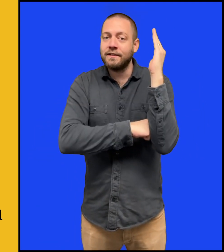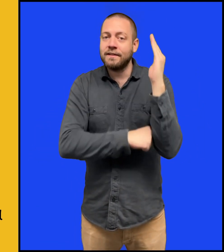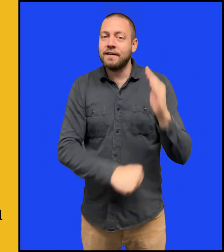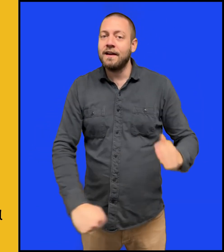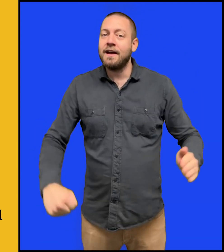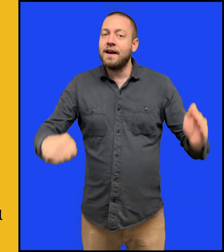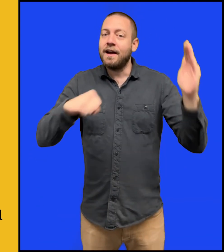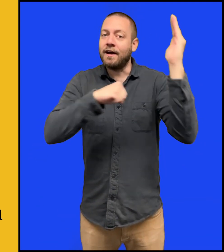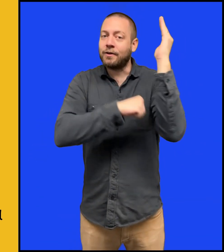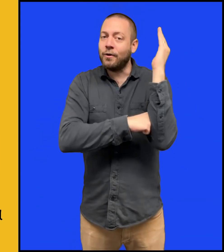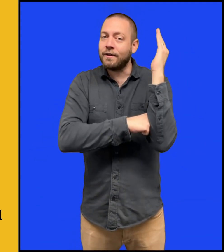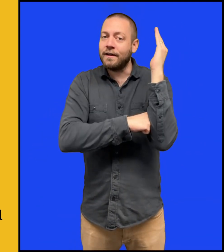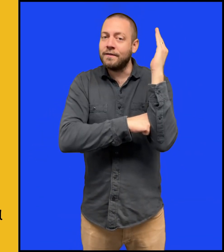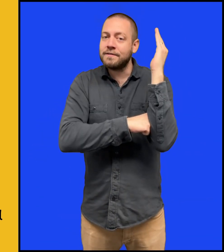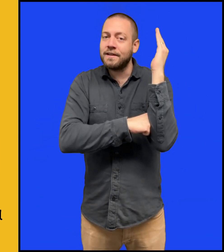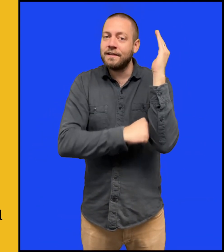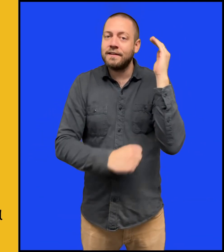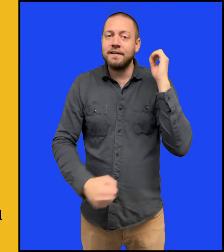note,